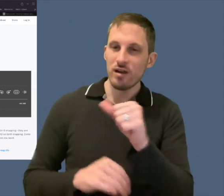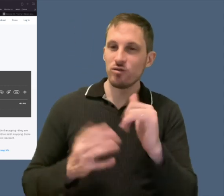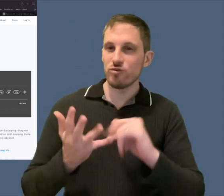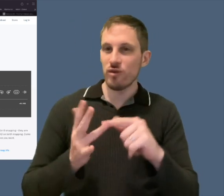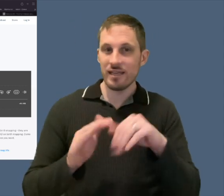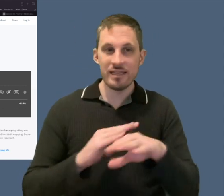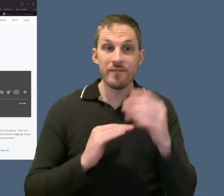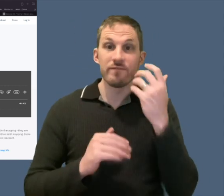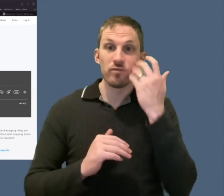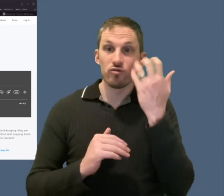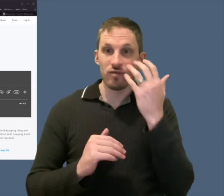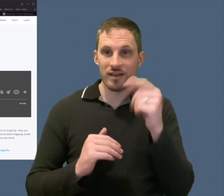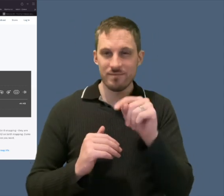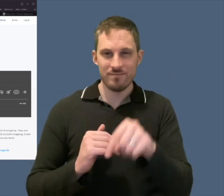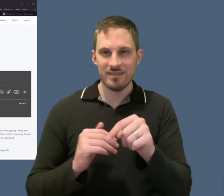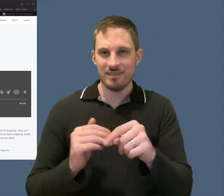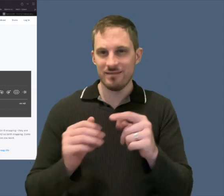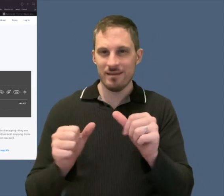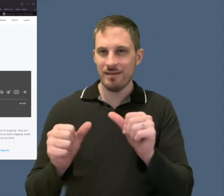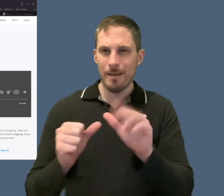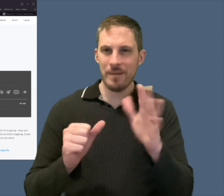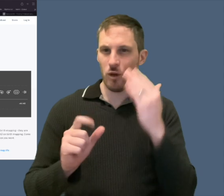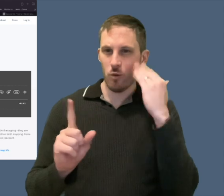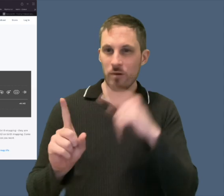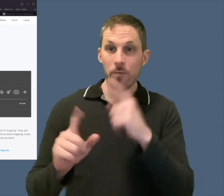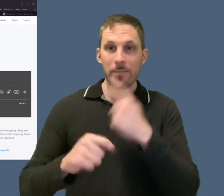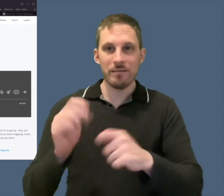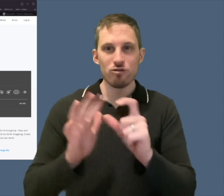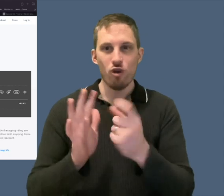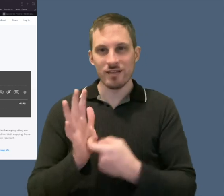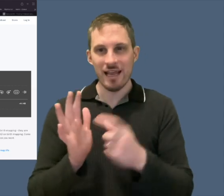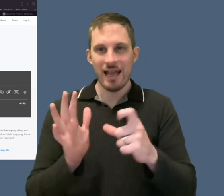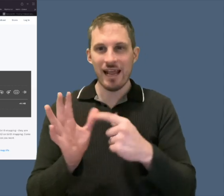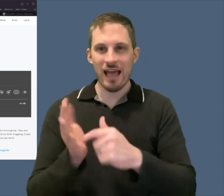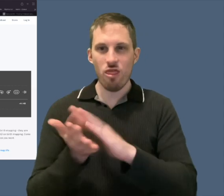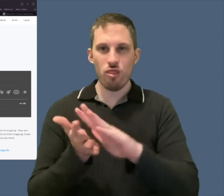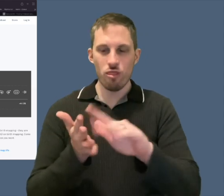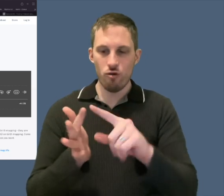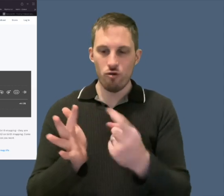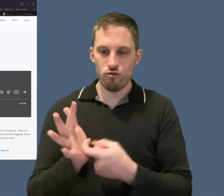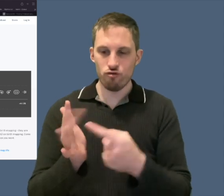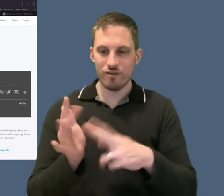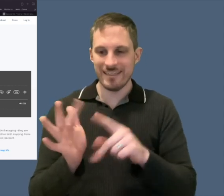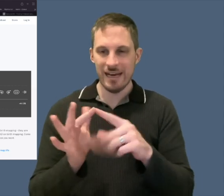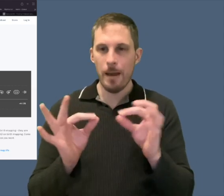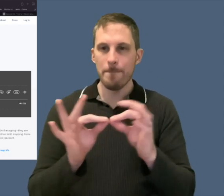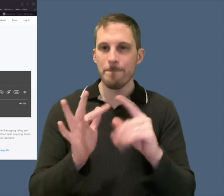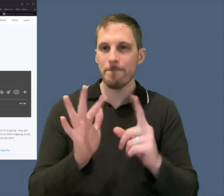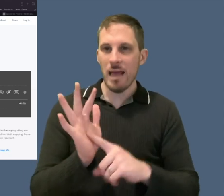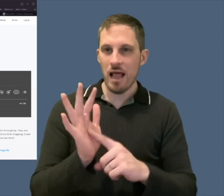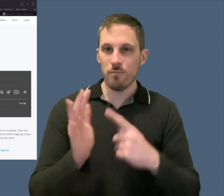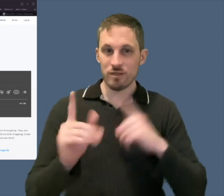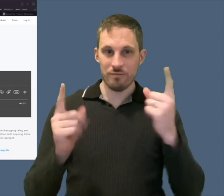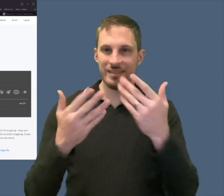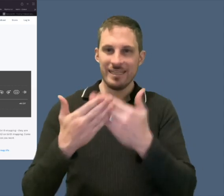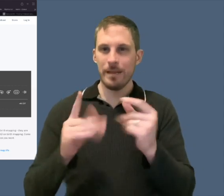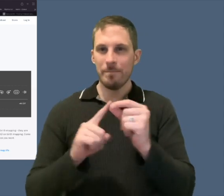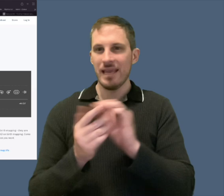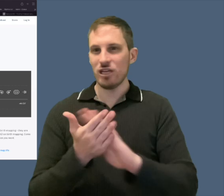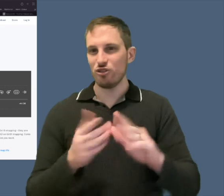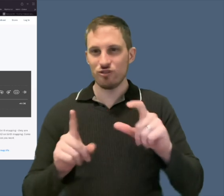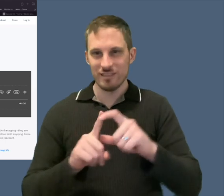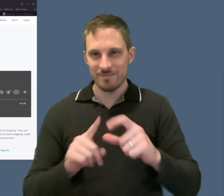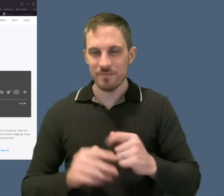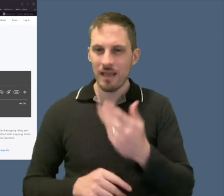future, this epic woman will be Dr. Catherine Bell because she's currently studying her PhD. Tell us